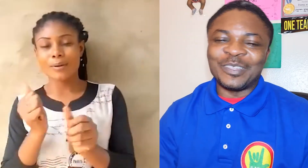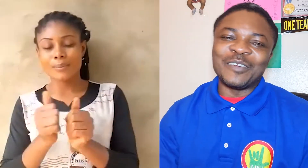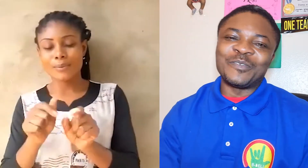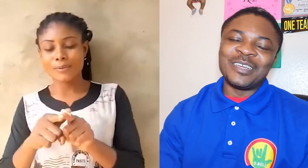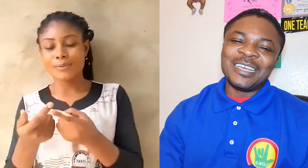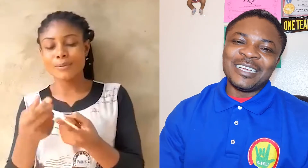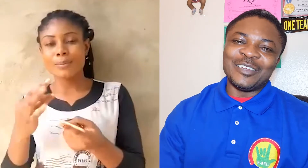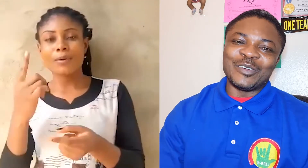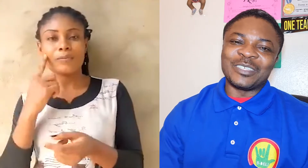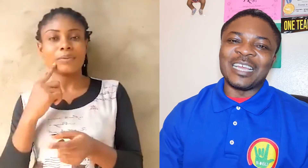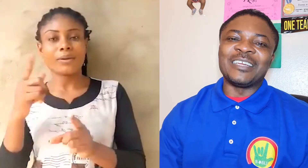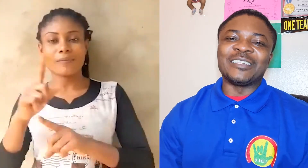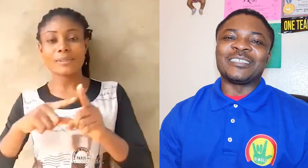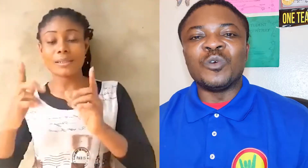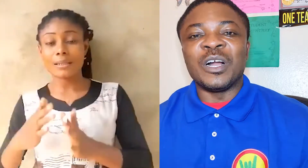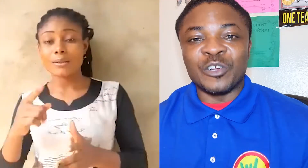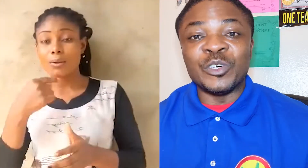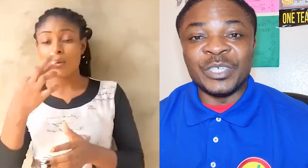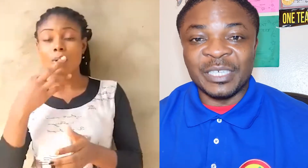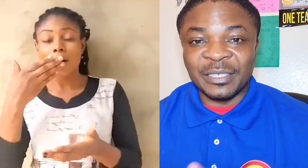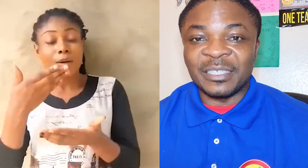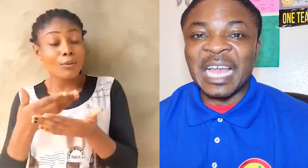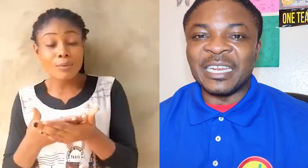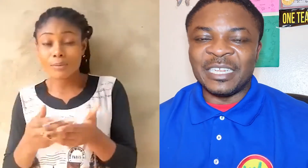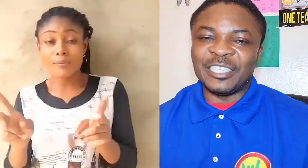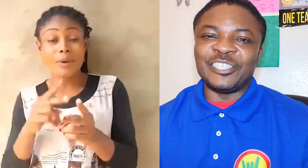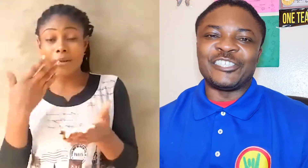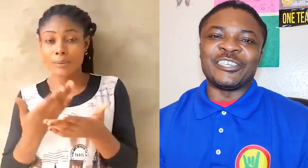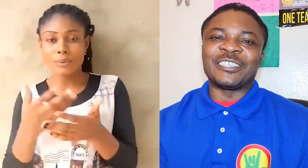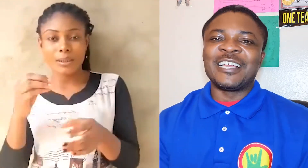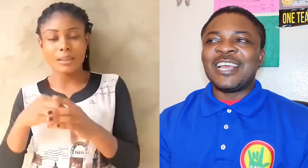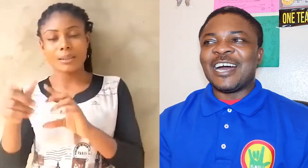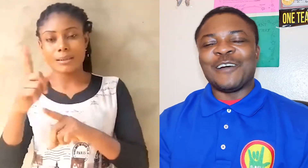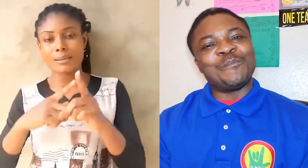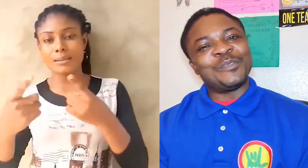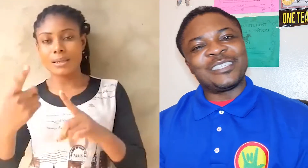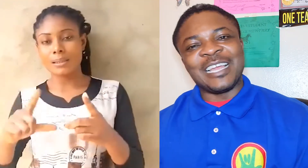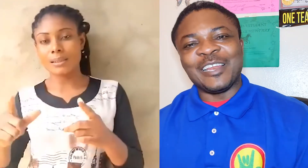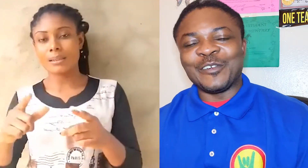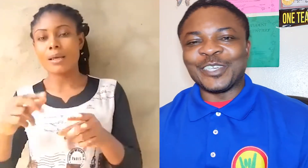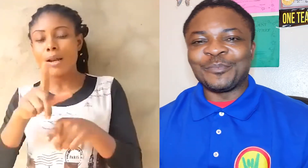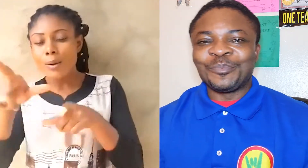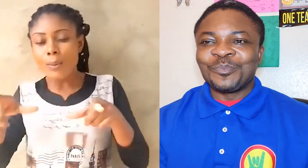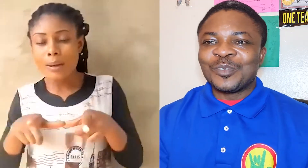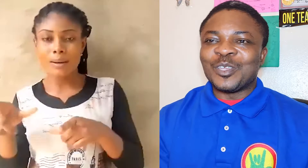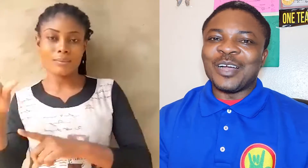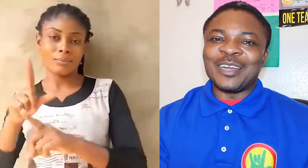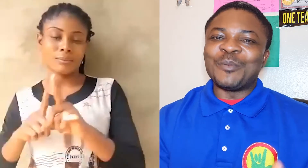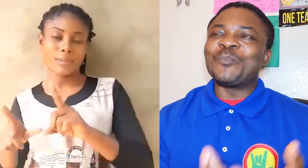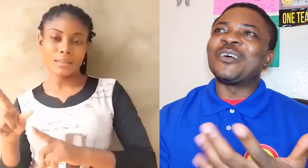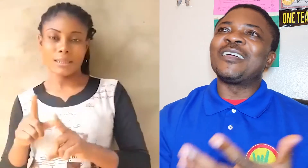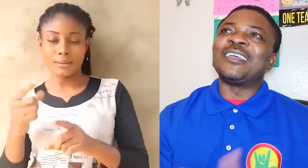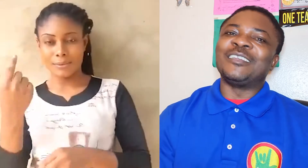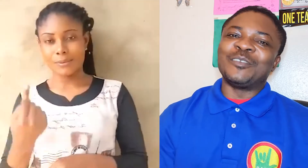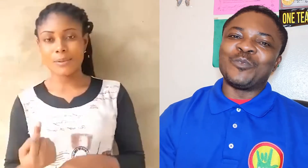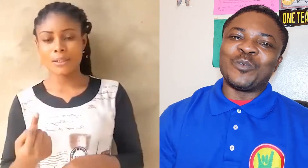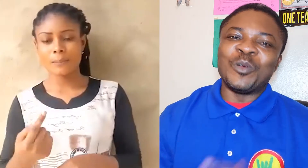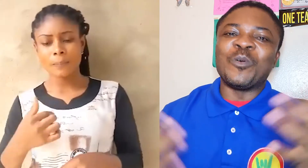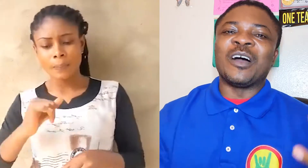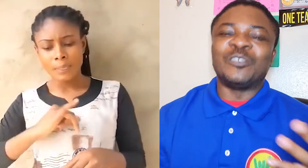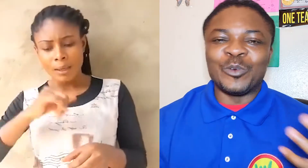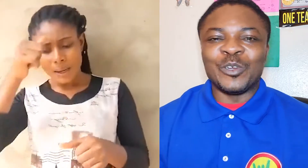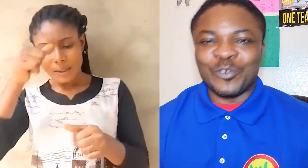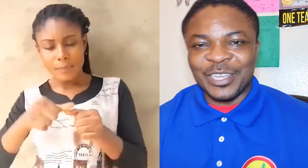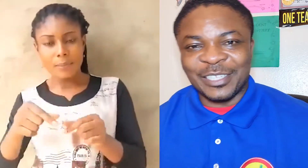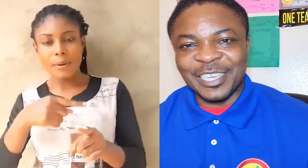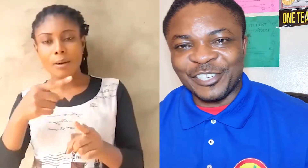a group of deaf signers who are good in signing in indigenous sign language. So I remember when we